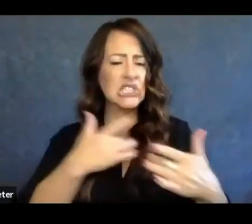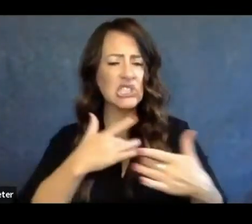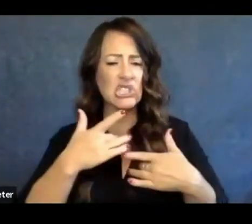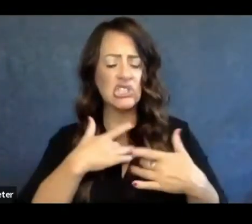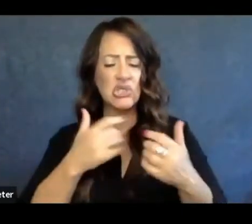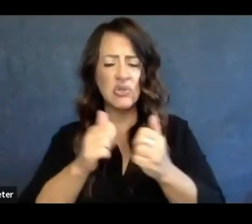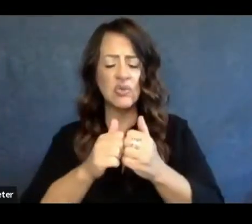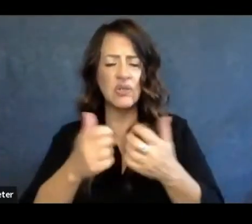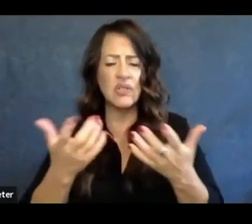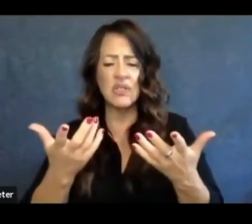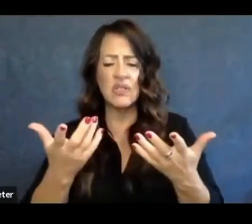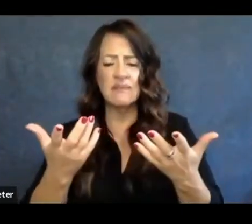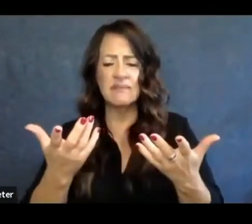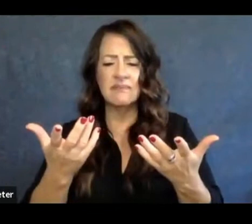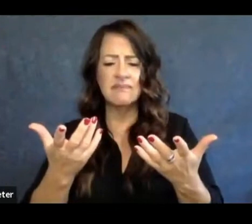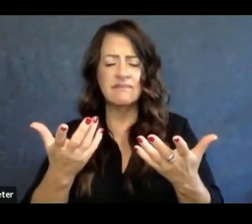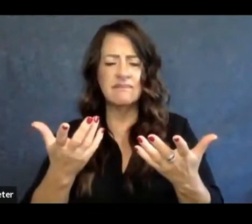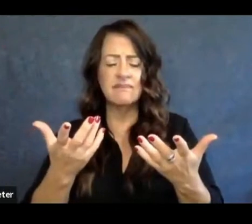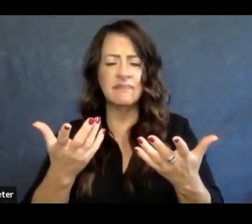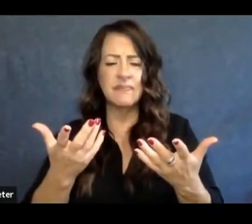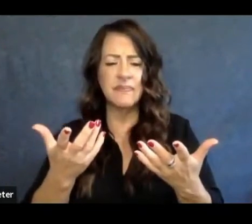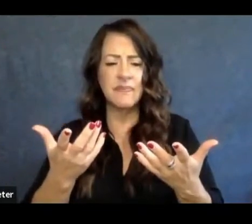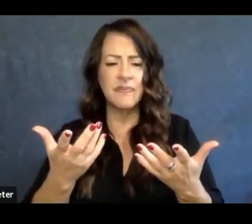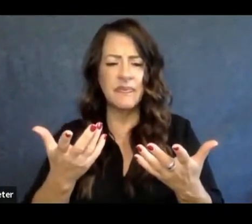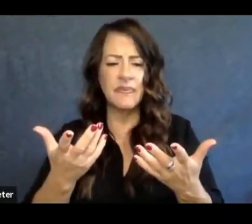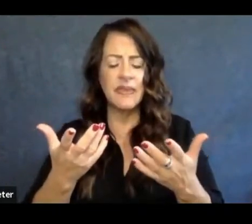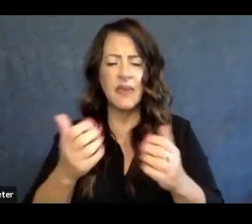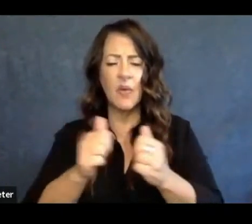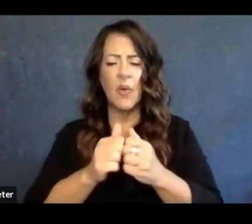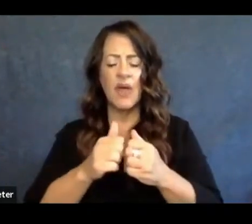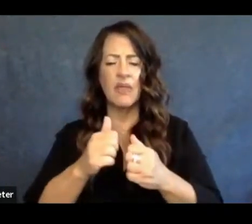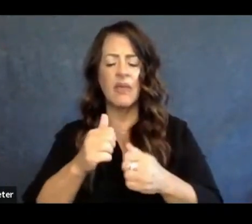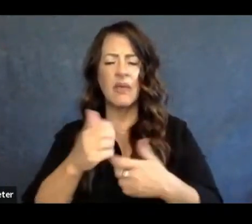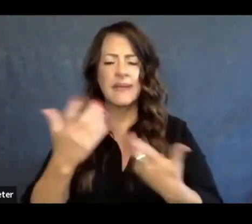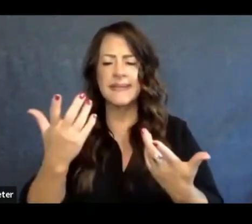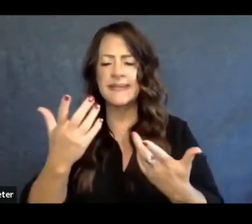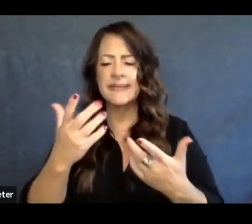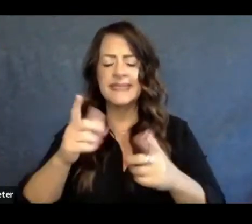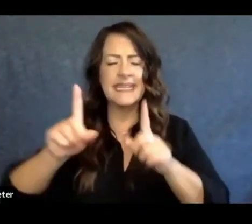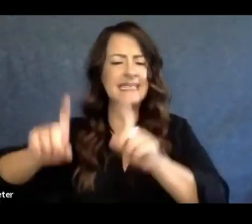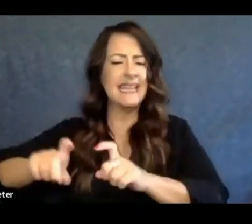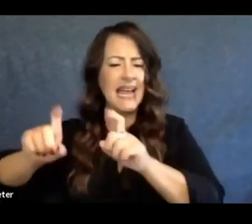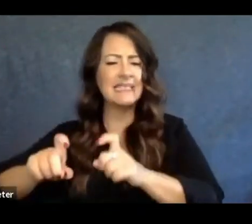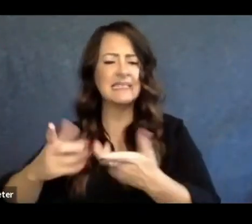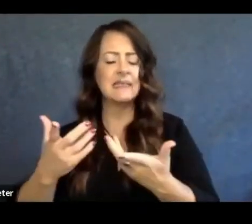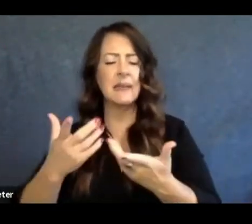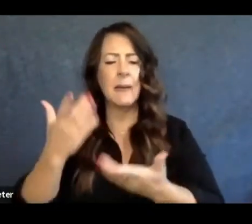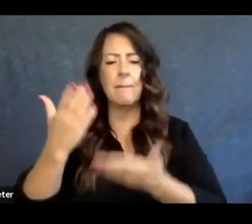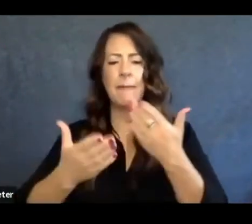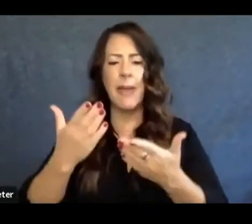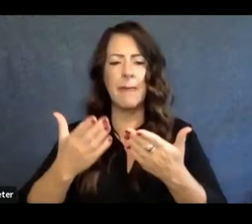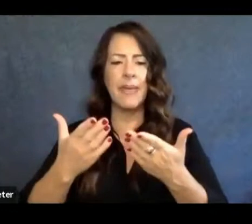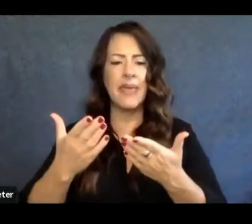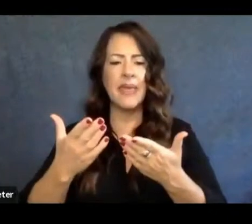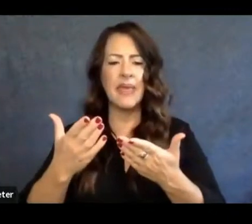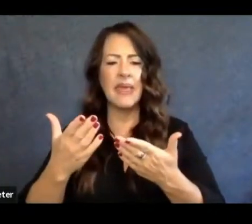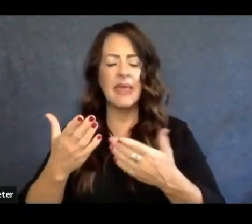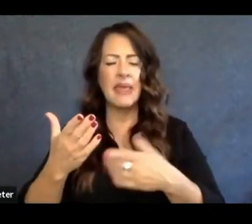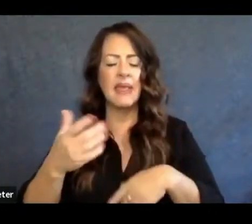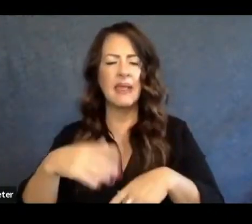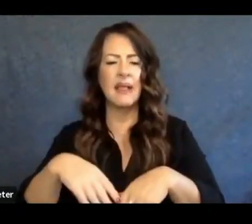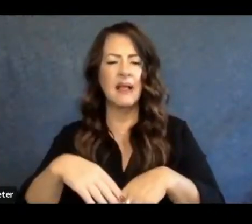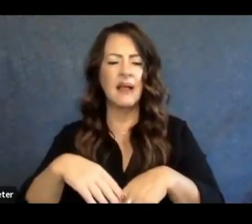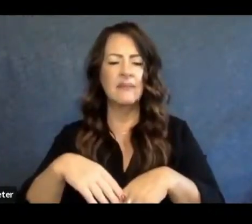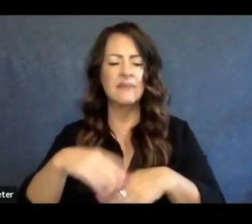increasing use of self-administered COVID tests, that maybe the public is not that good at gathering samples and maybe